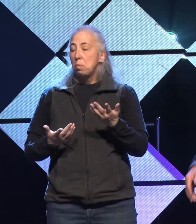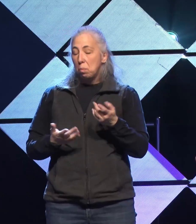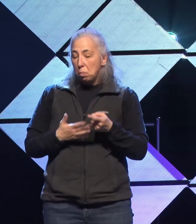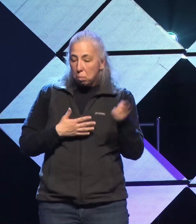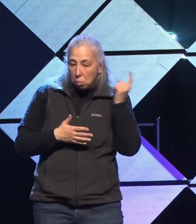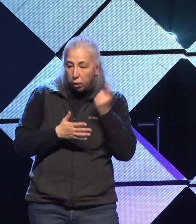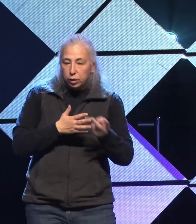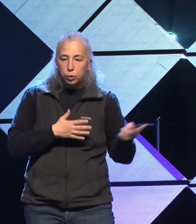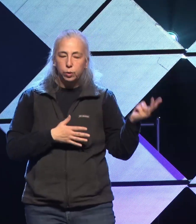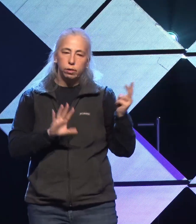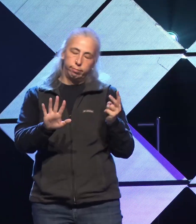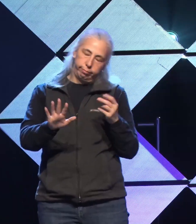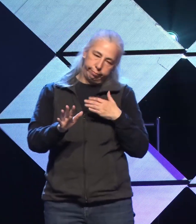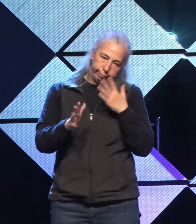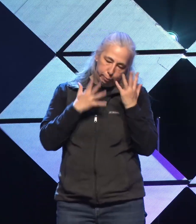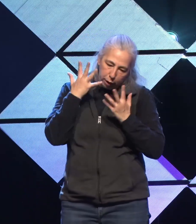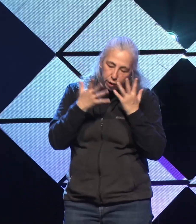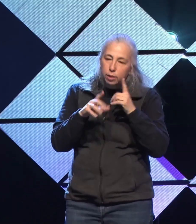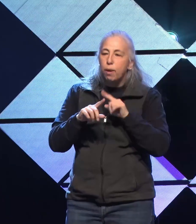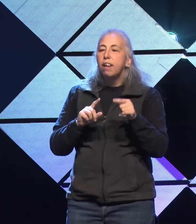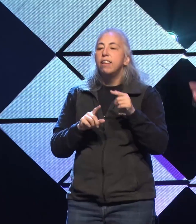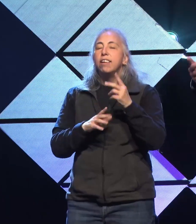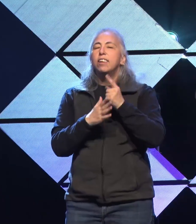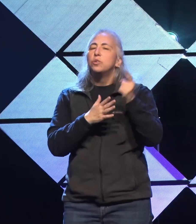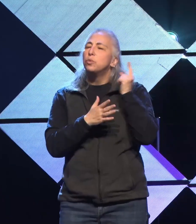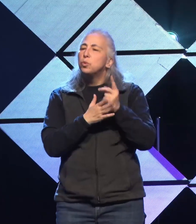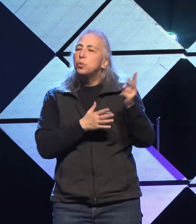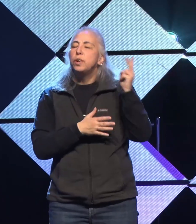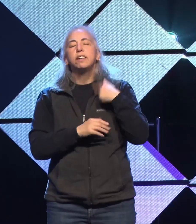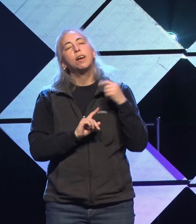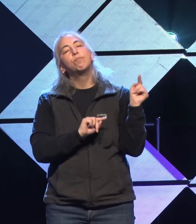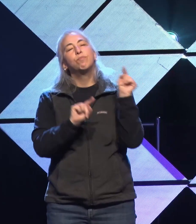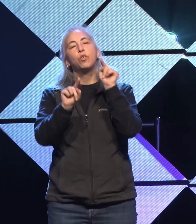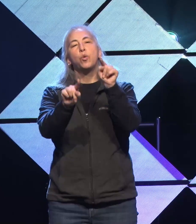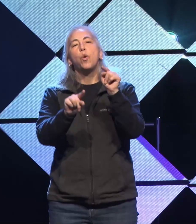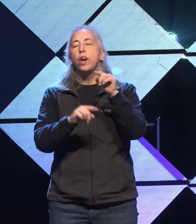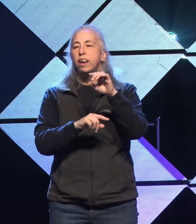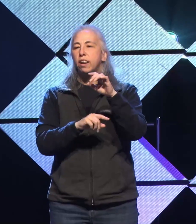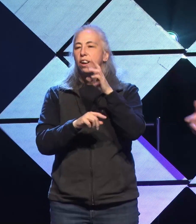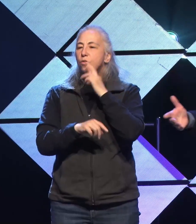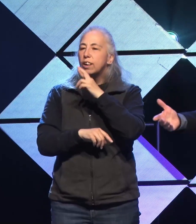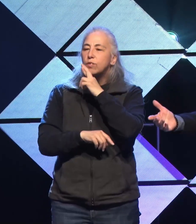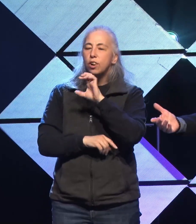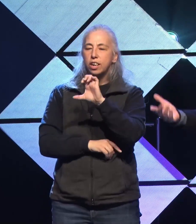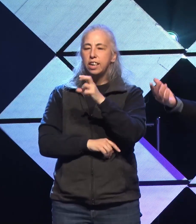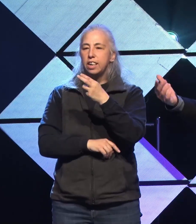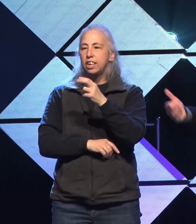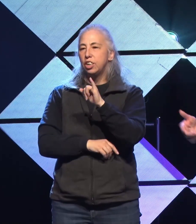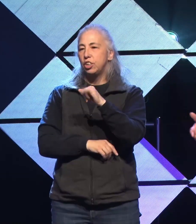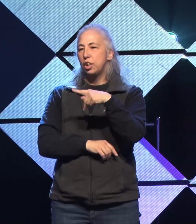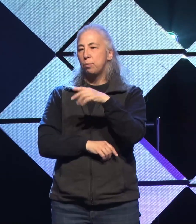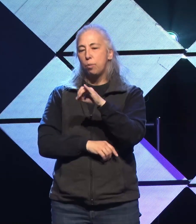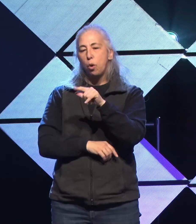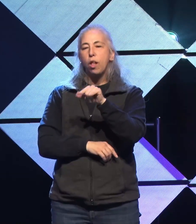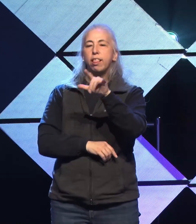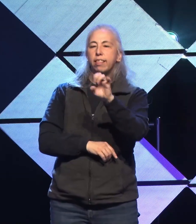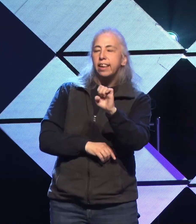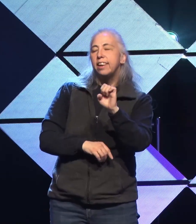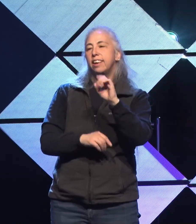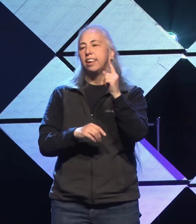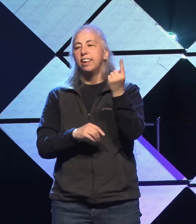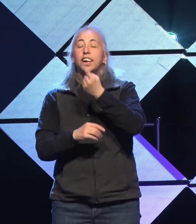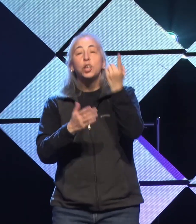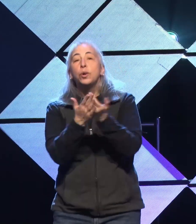it's kind of embarrassing to say, but I'm picking up dinner. I'm going to Chipotle, and you know, it's healthy, natural, it's always fresh,